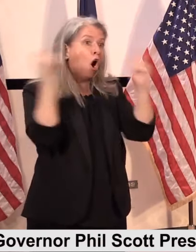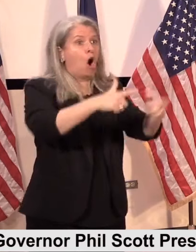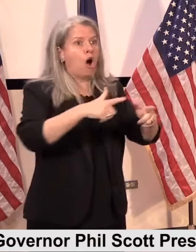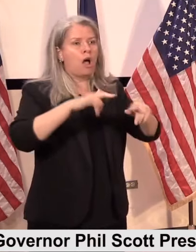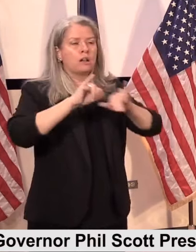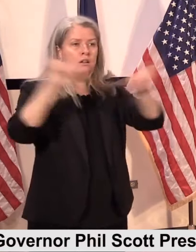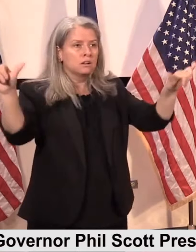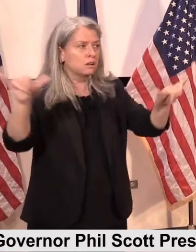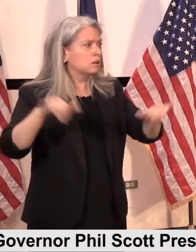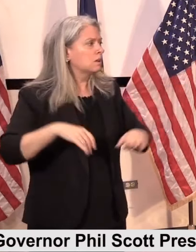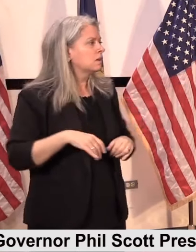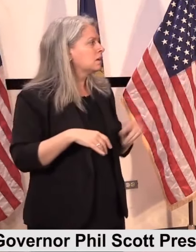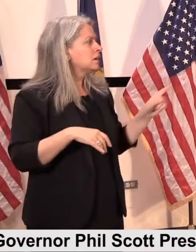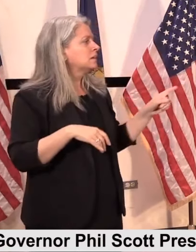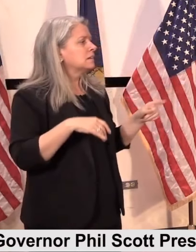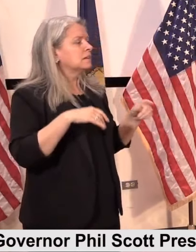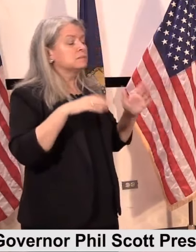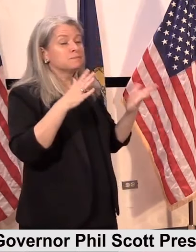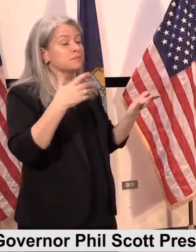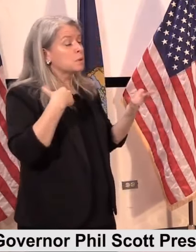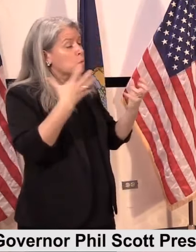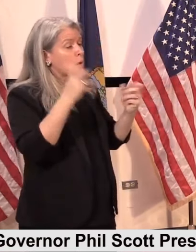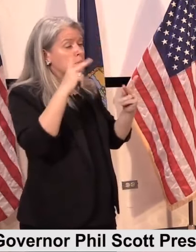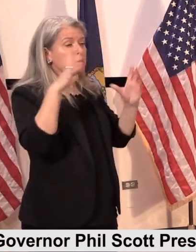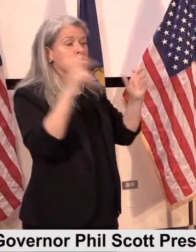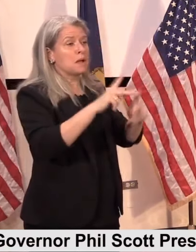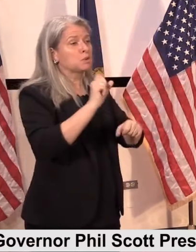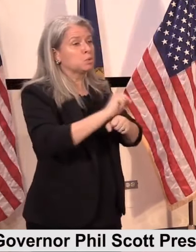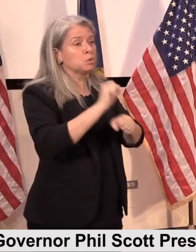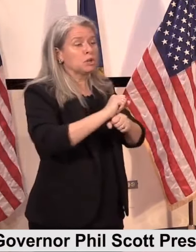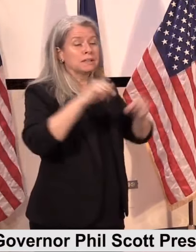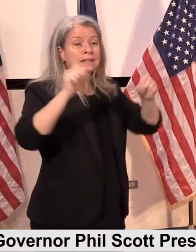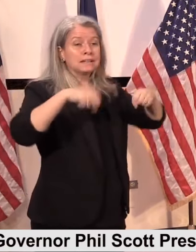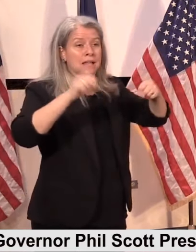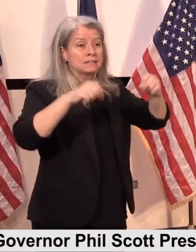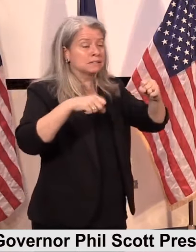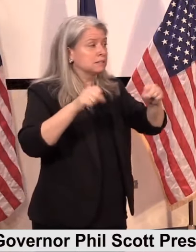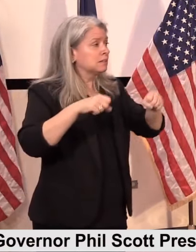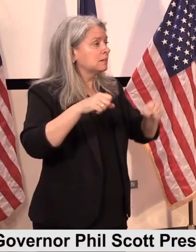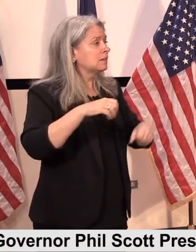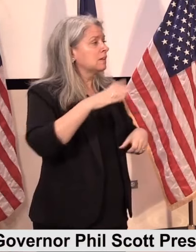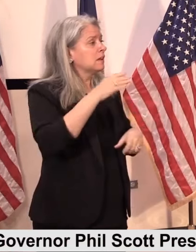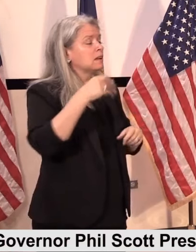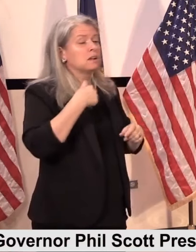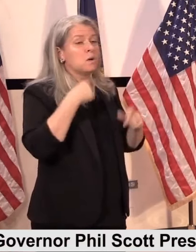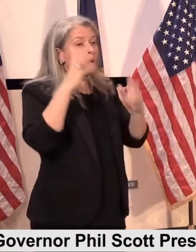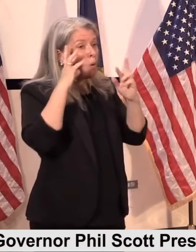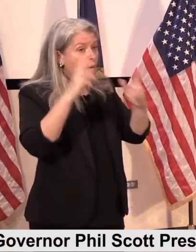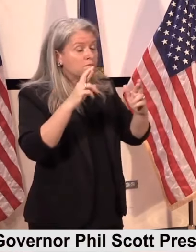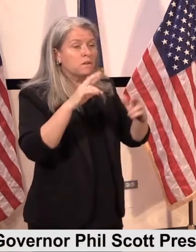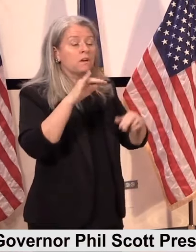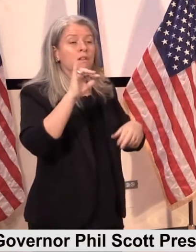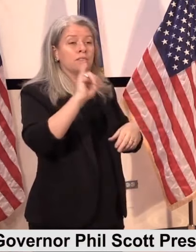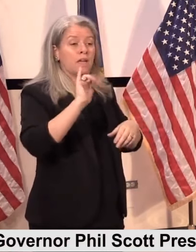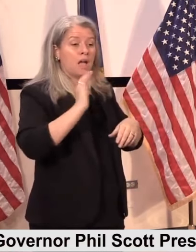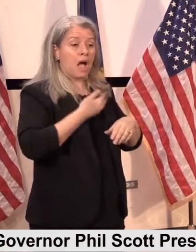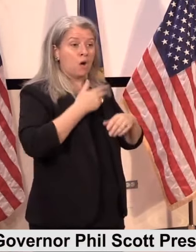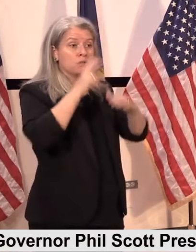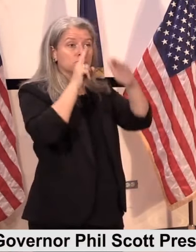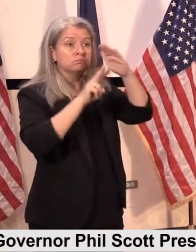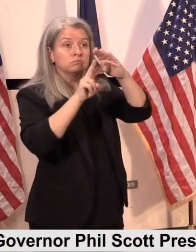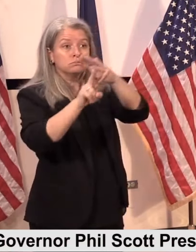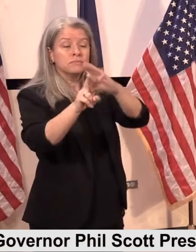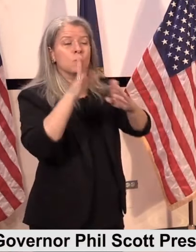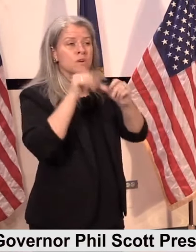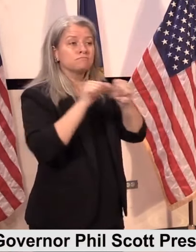I'm hopeful that the modeling that we've put into place is going to continue to show the